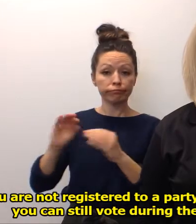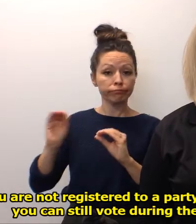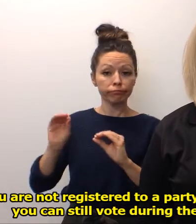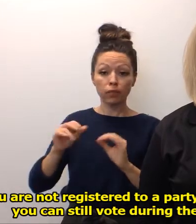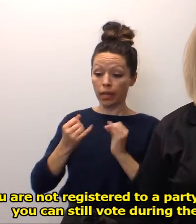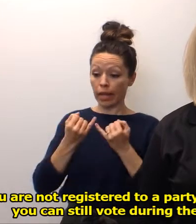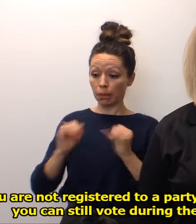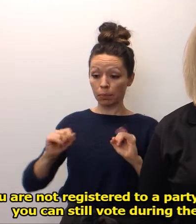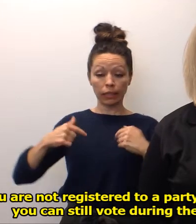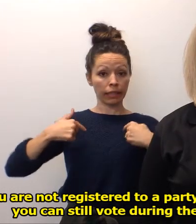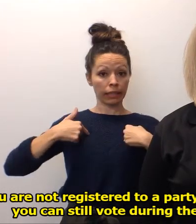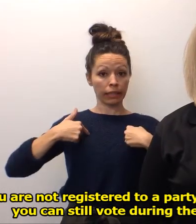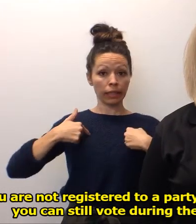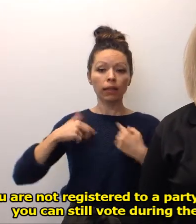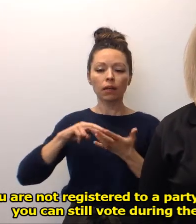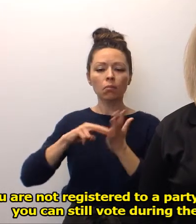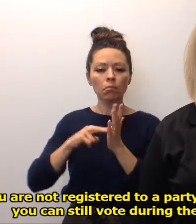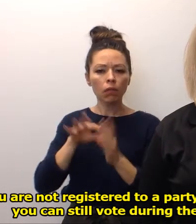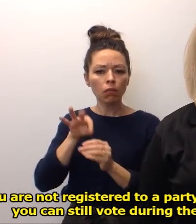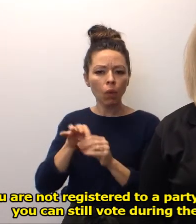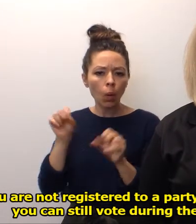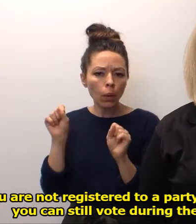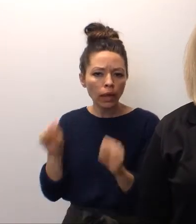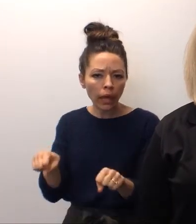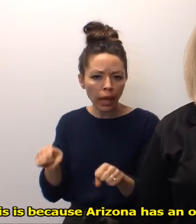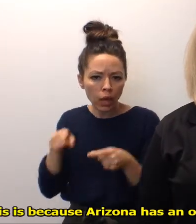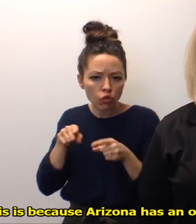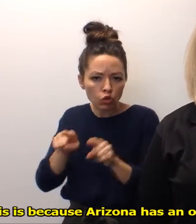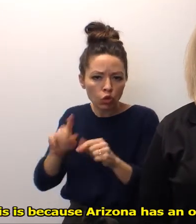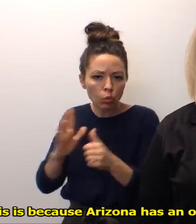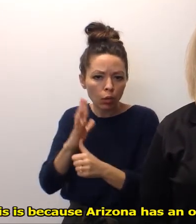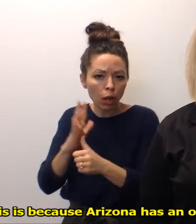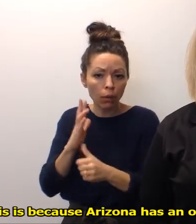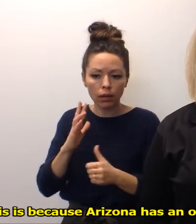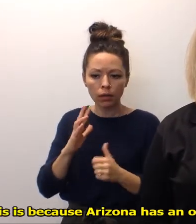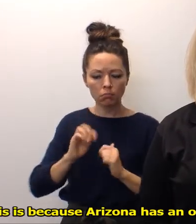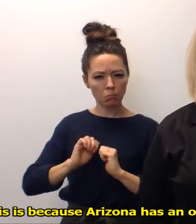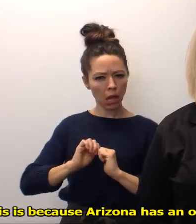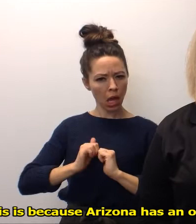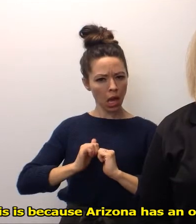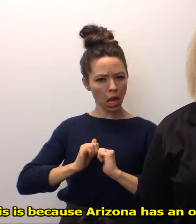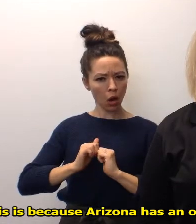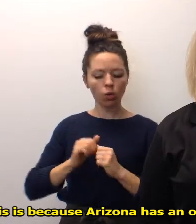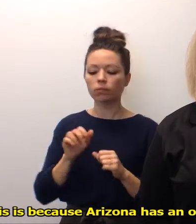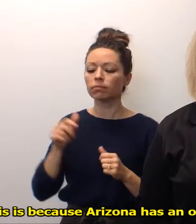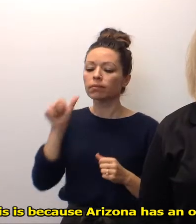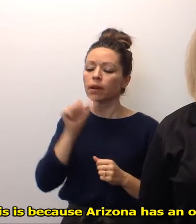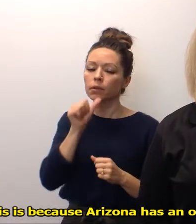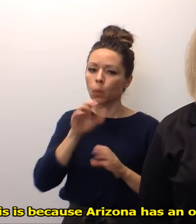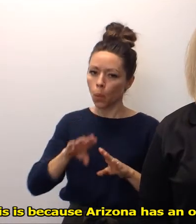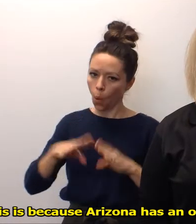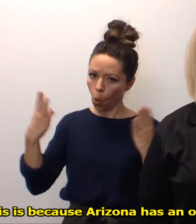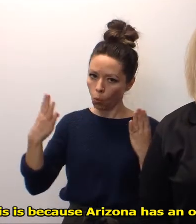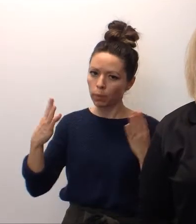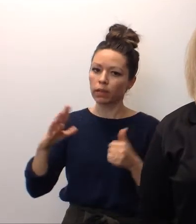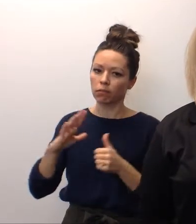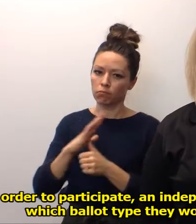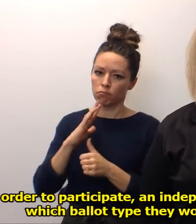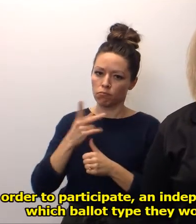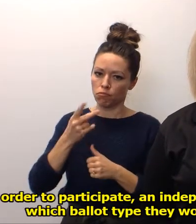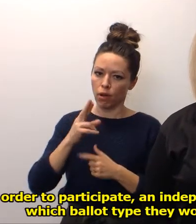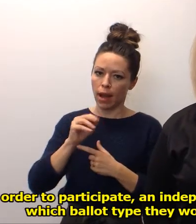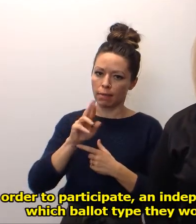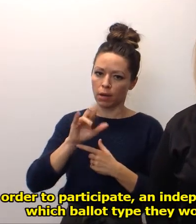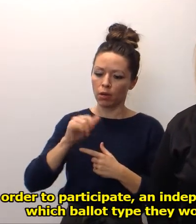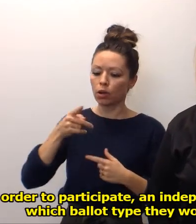independent, you can still vote during the primary election. This is because Arizona has an open primary provision.